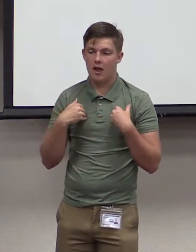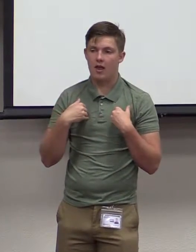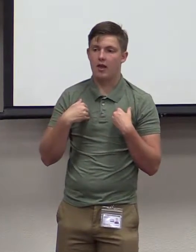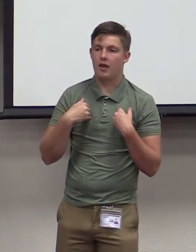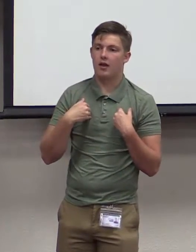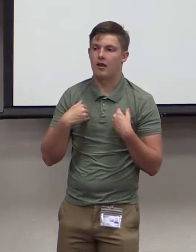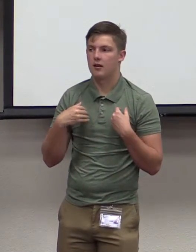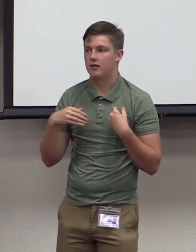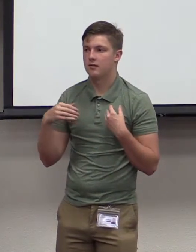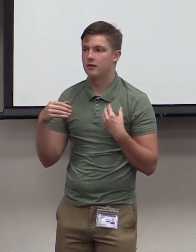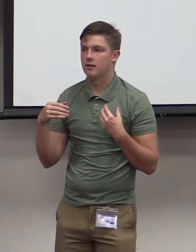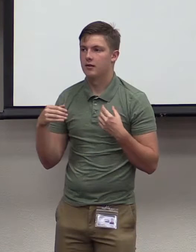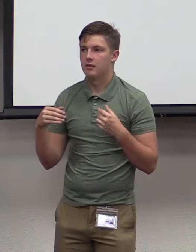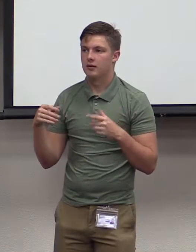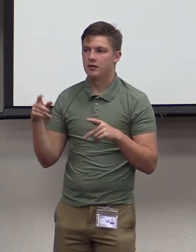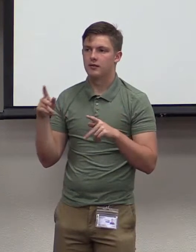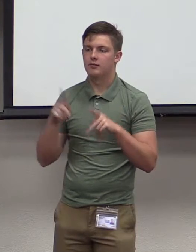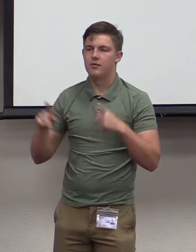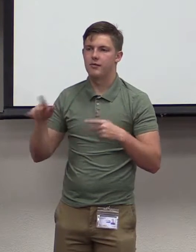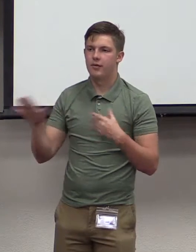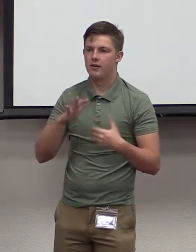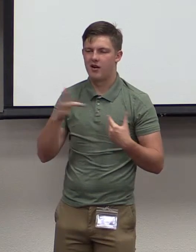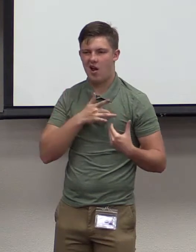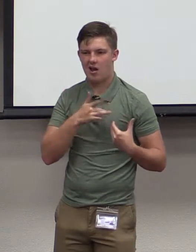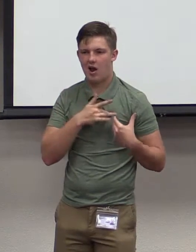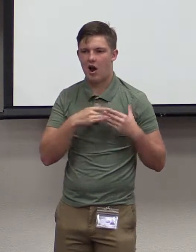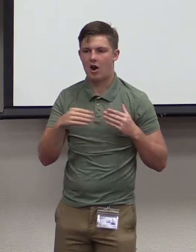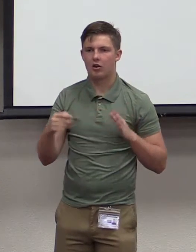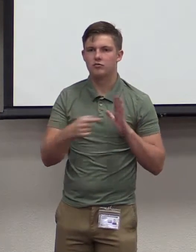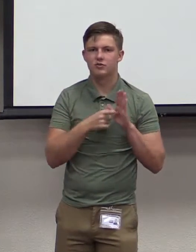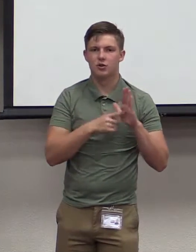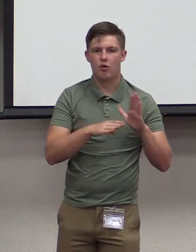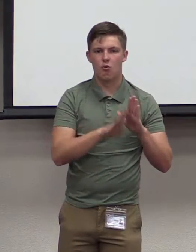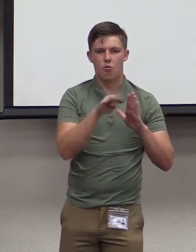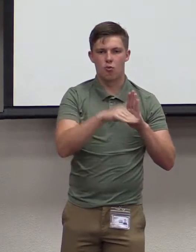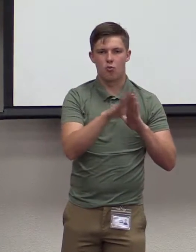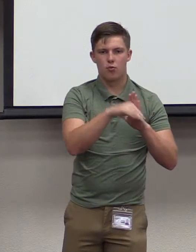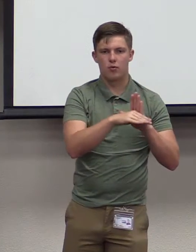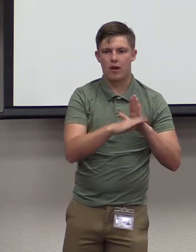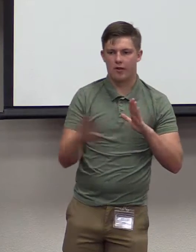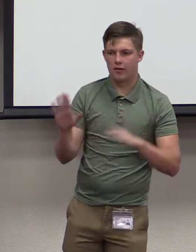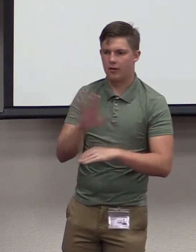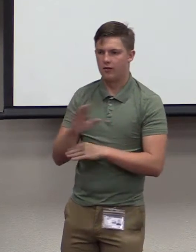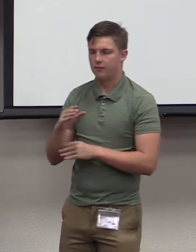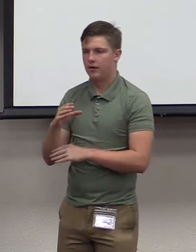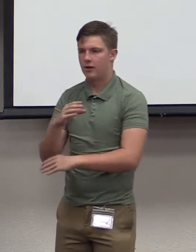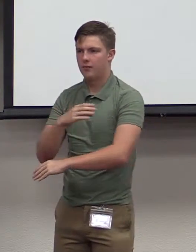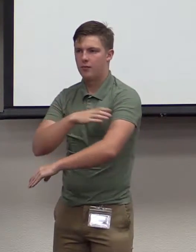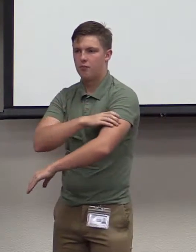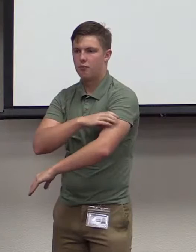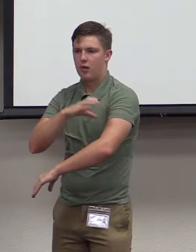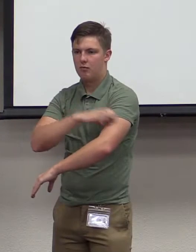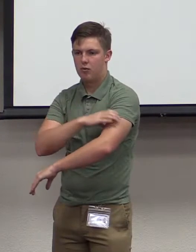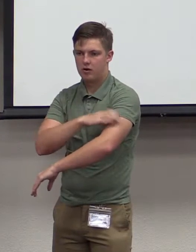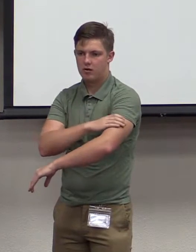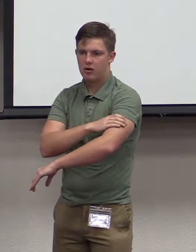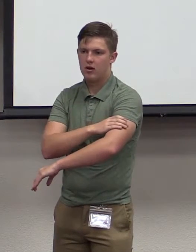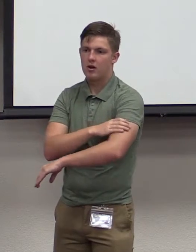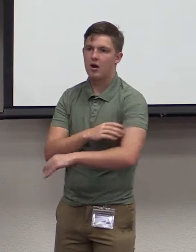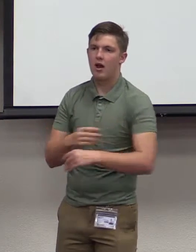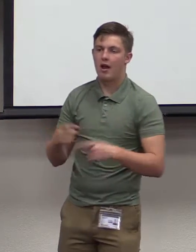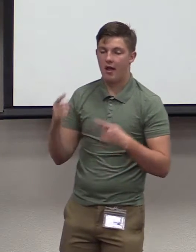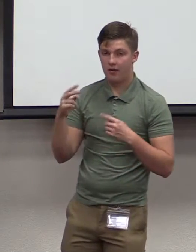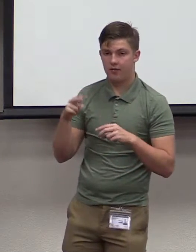they monitor their heart rates and they monitor their blood pressure, and they've watched the neurology